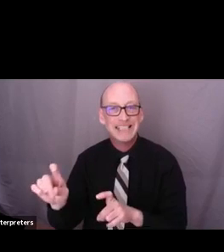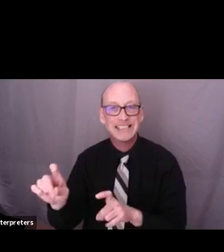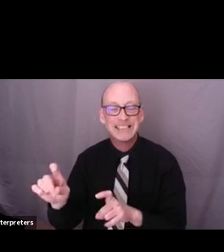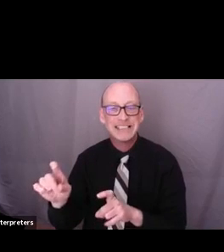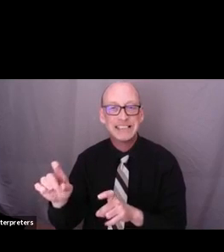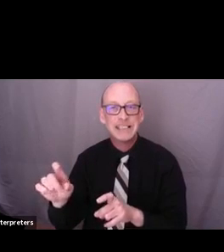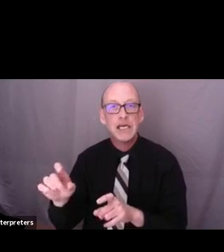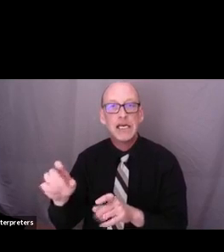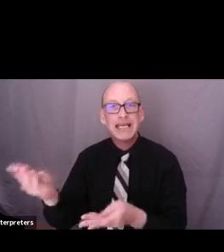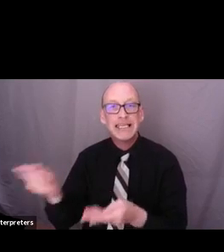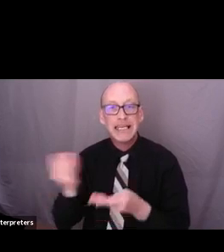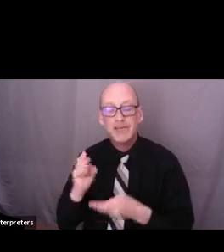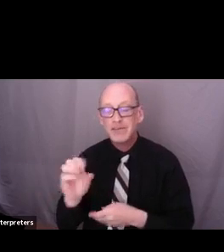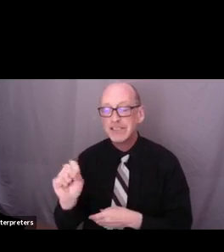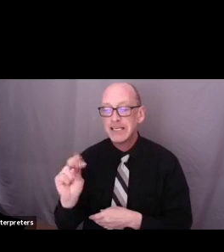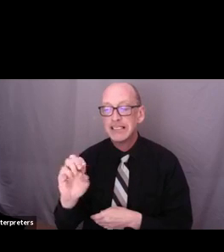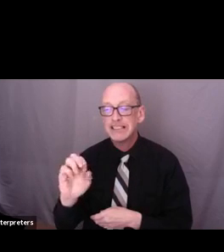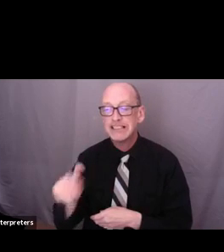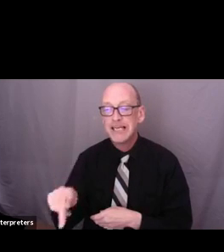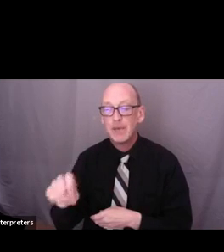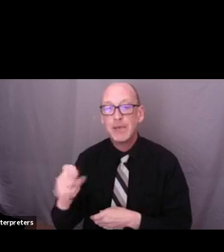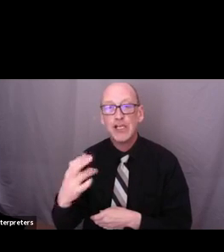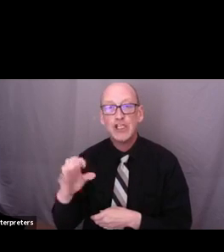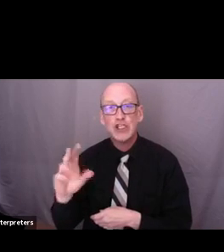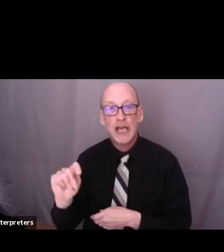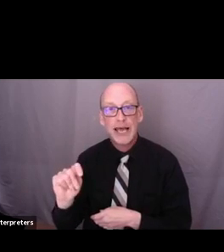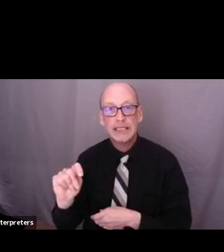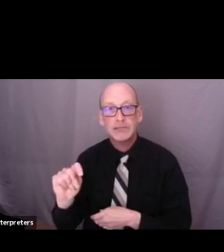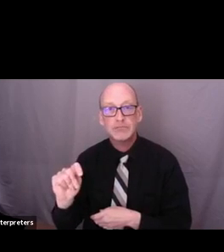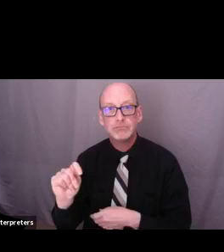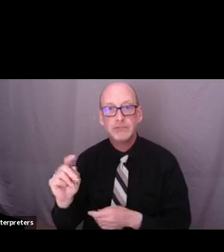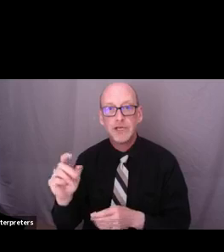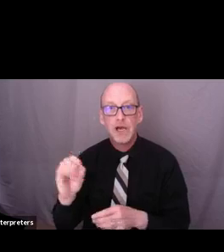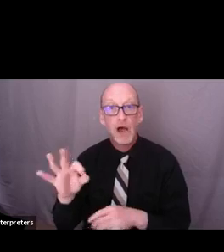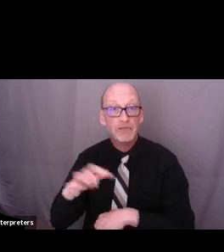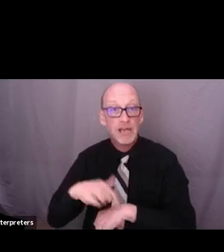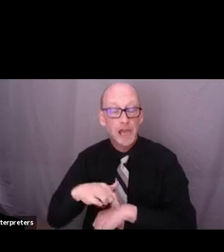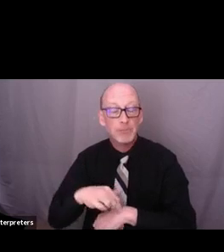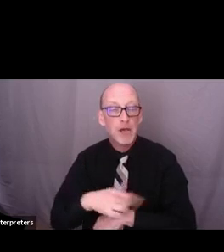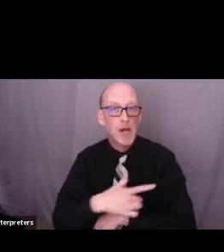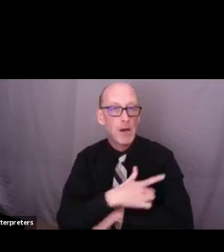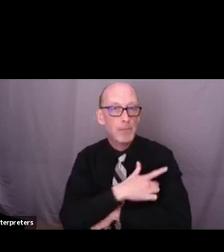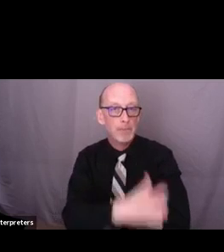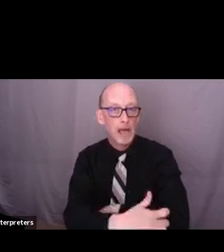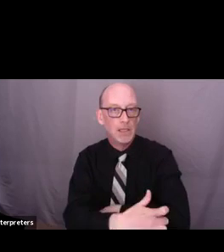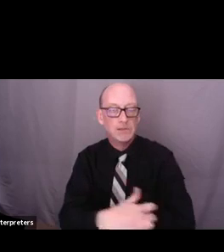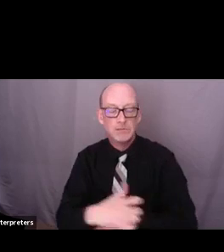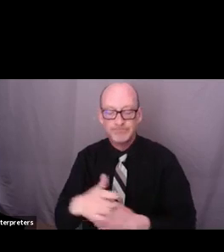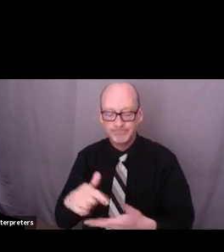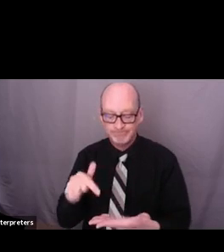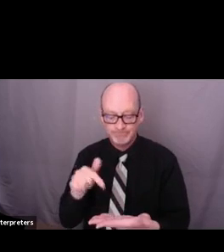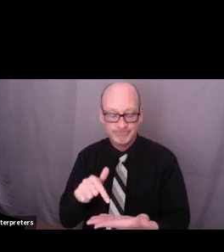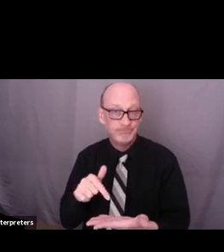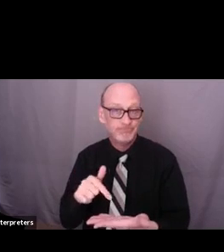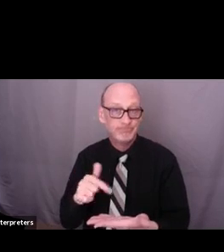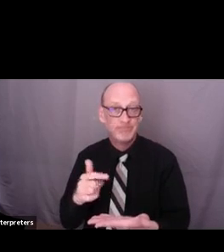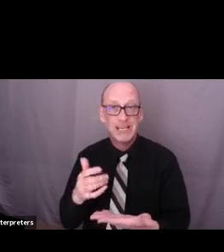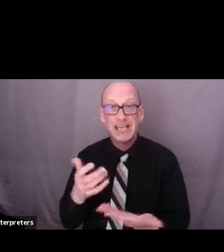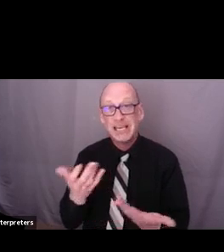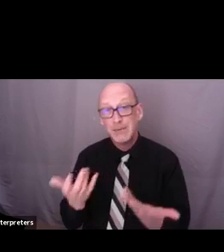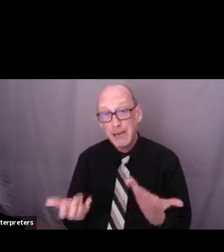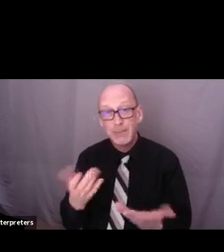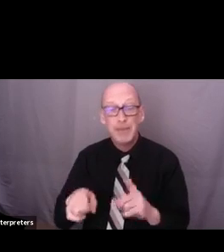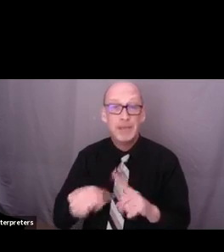that very second, when that blood is drawn and then it's tested of what that individual has or has not relative to being positive.